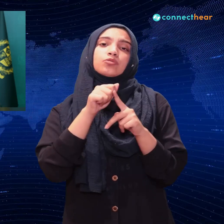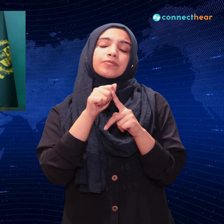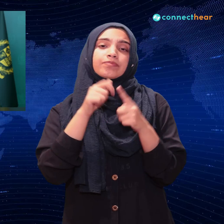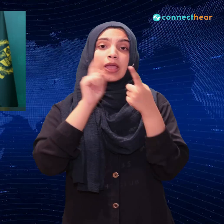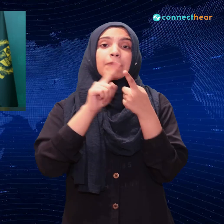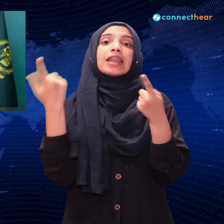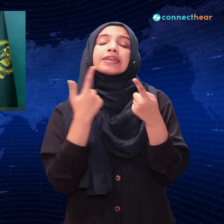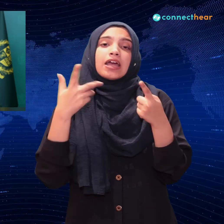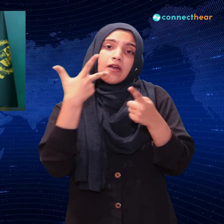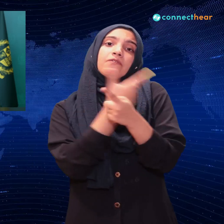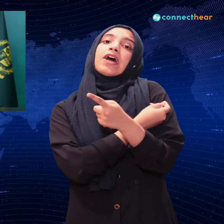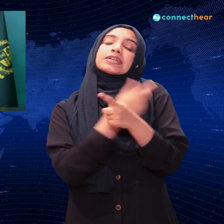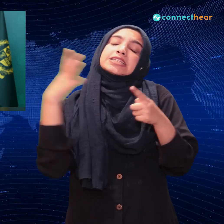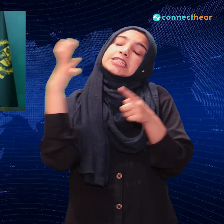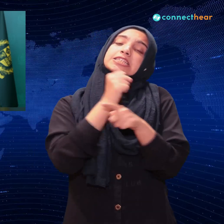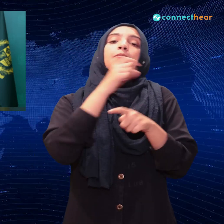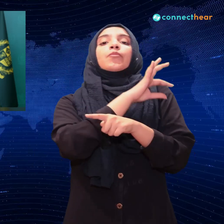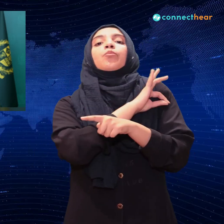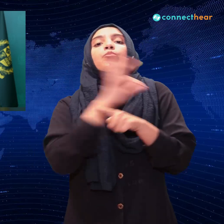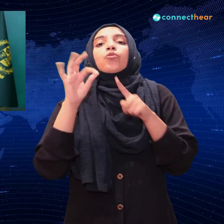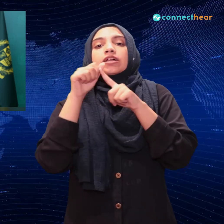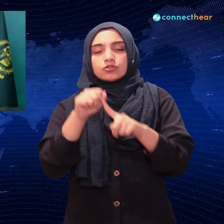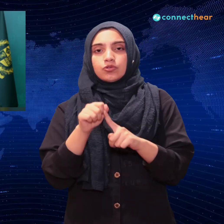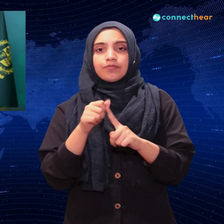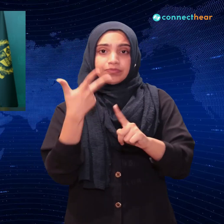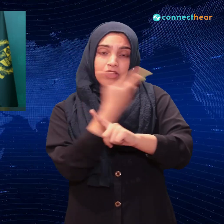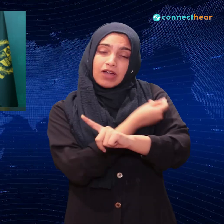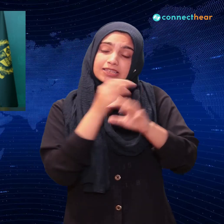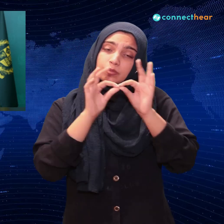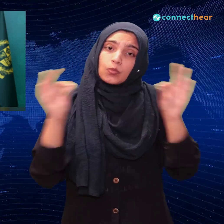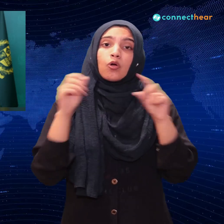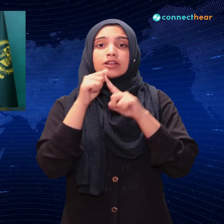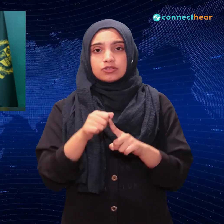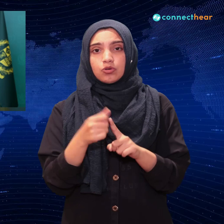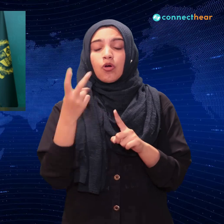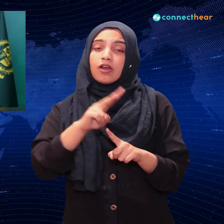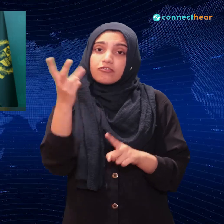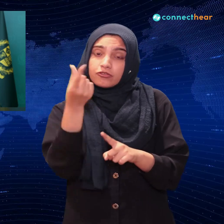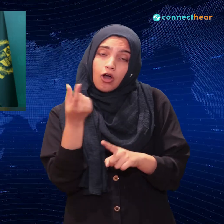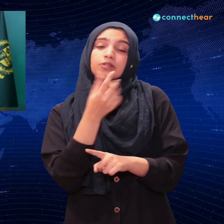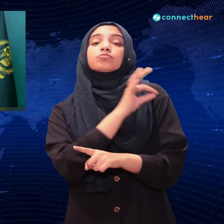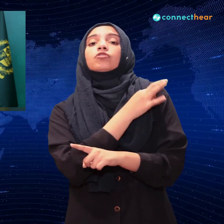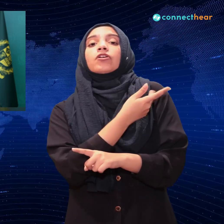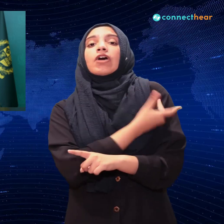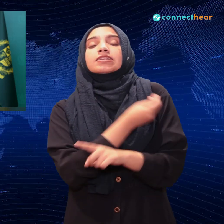Everyone, everywhere, must be vaccinated against COVID, and as soon as possible.